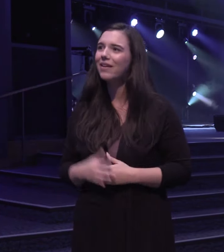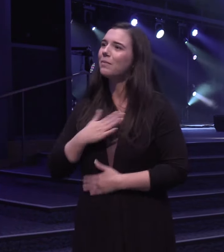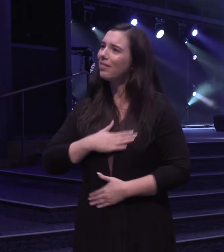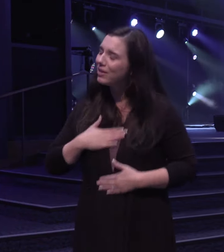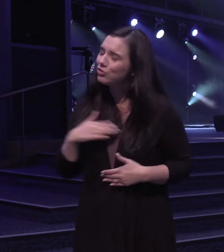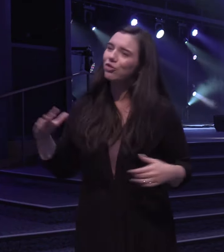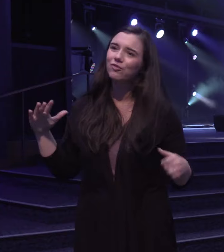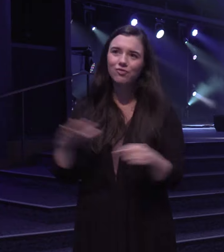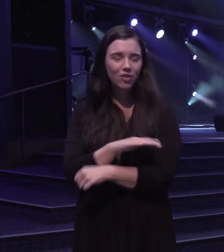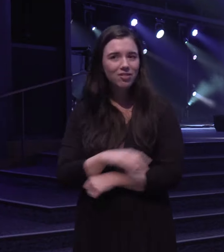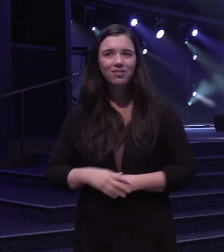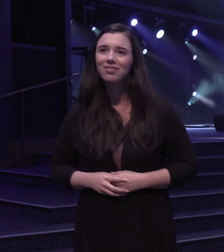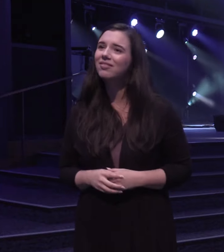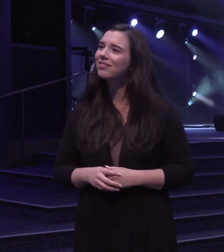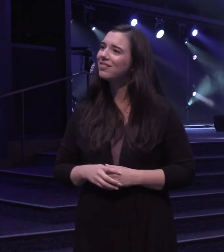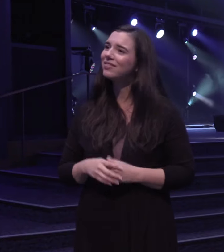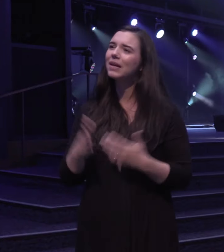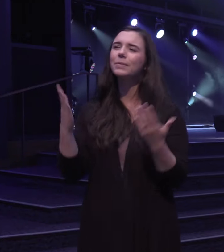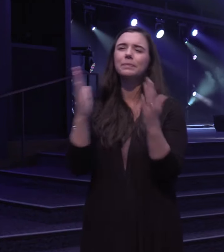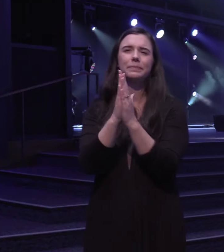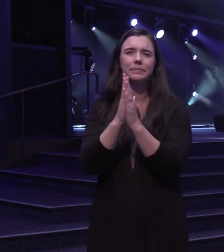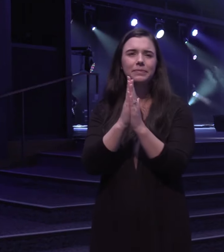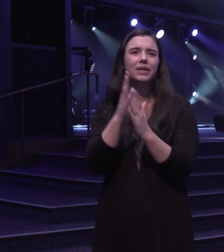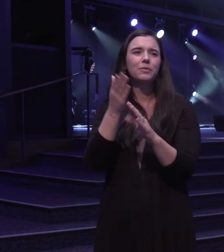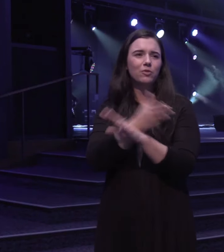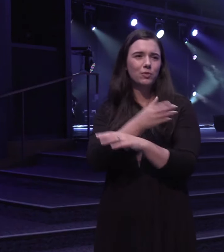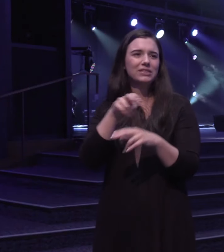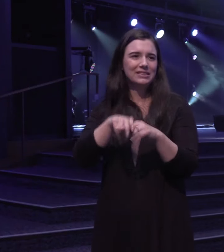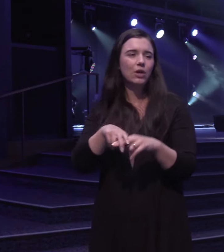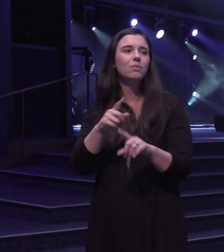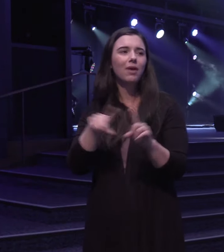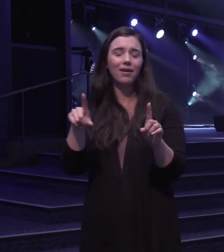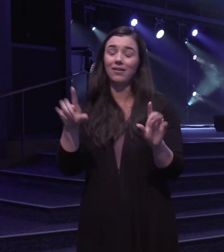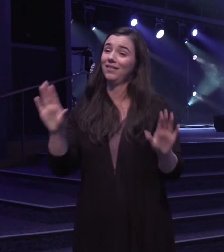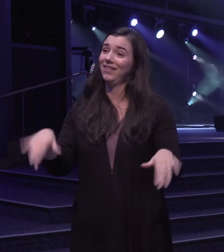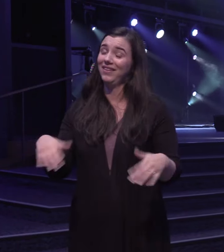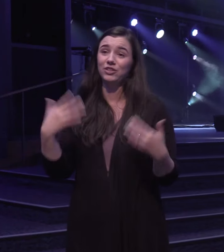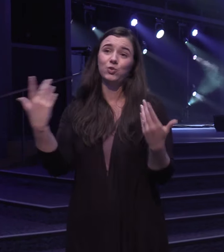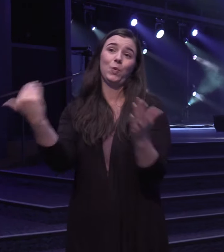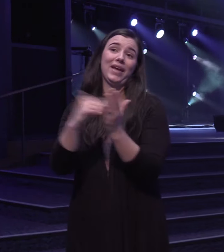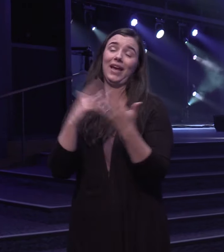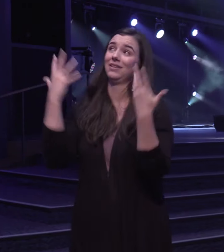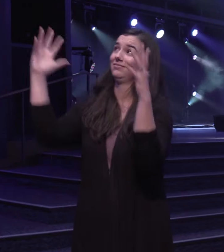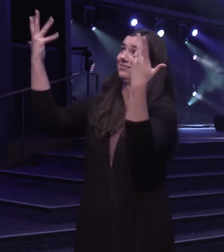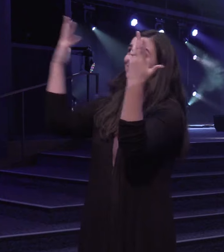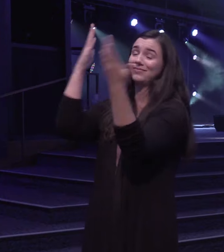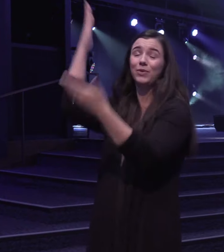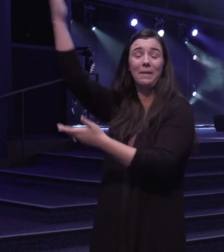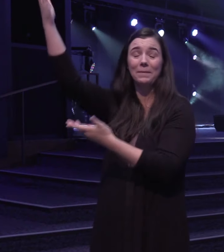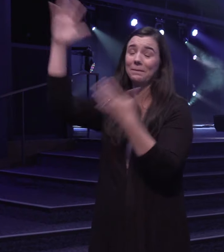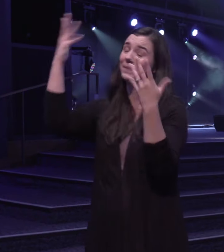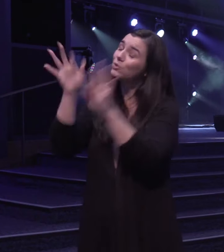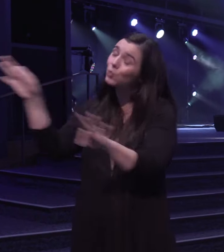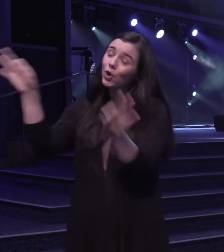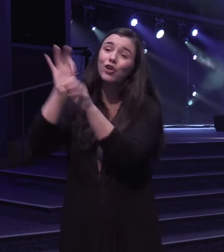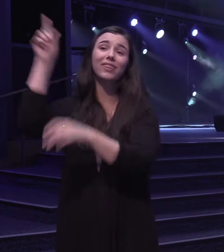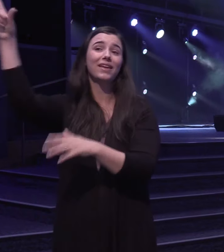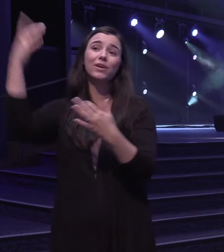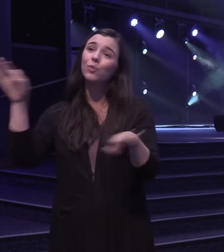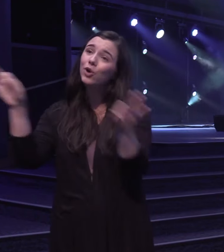pleasure. You guys, I want to pray for us before we sit down, but man, y'all want to just give him one more shout today? He's worthy.